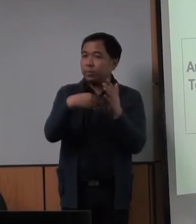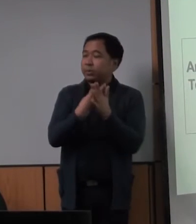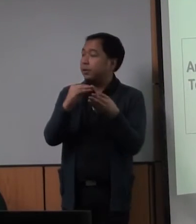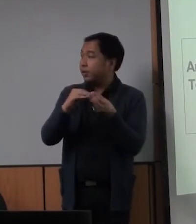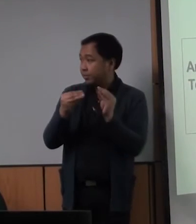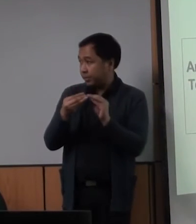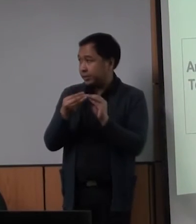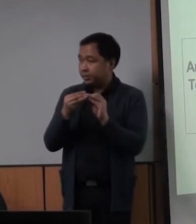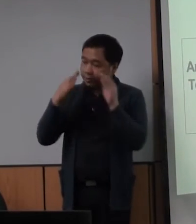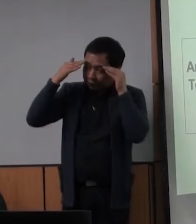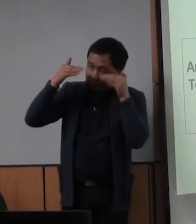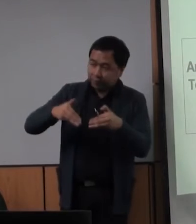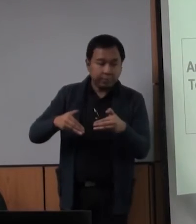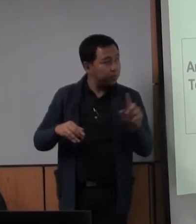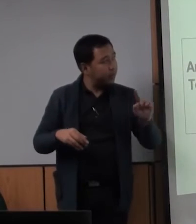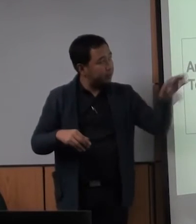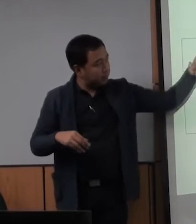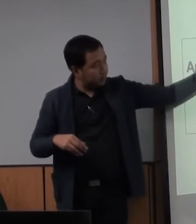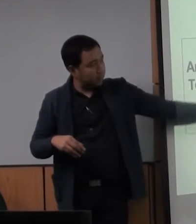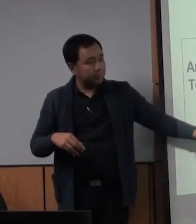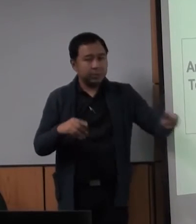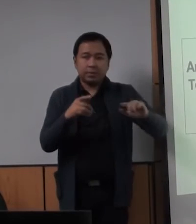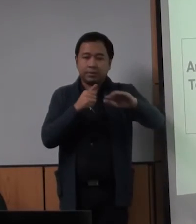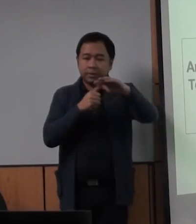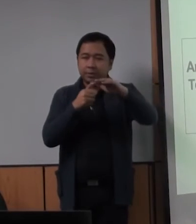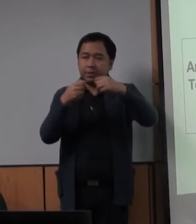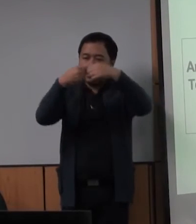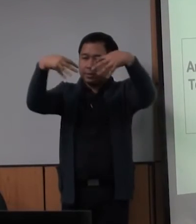particularly with these subtopics.